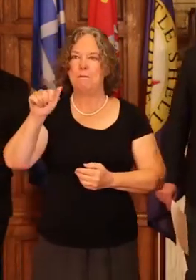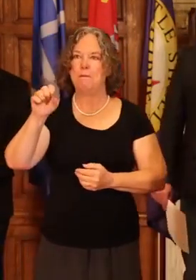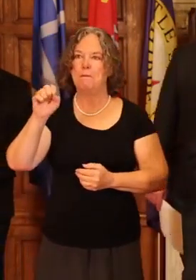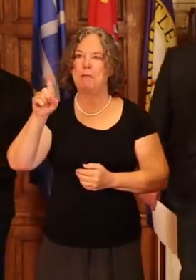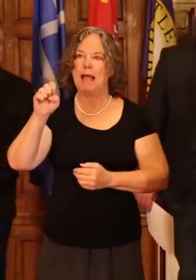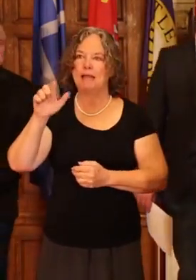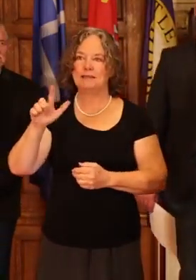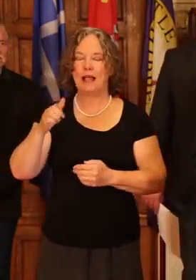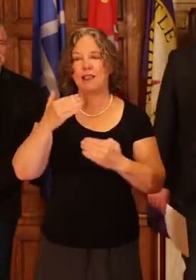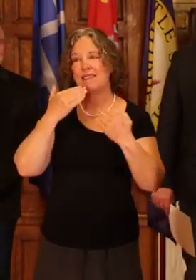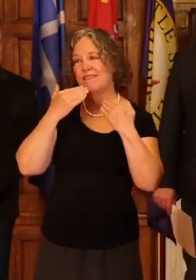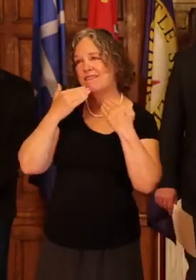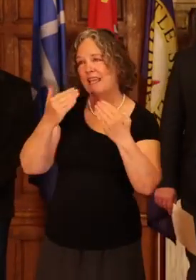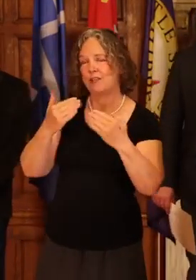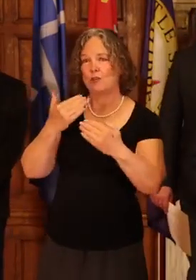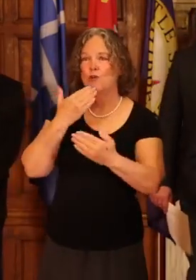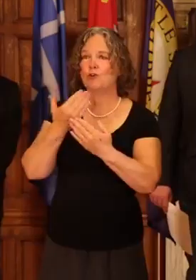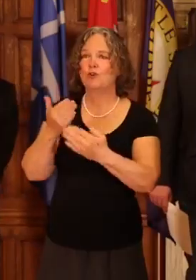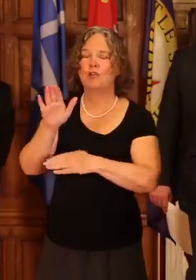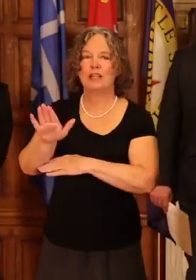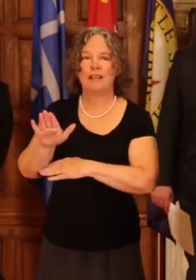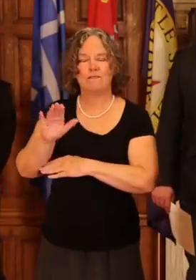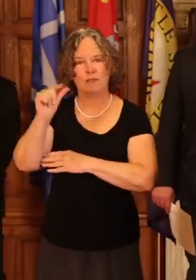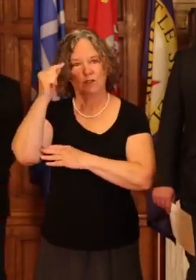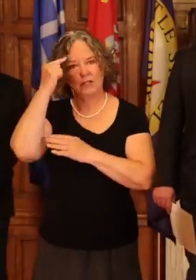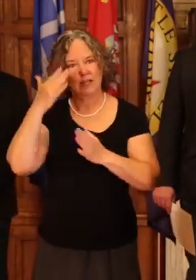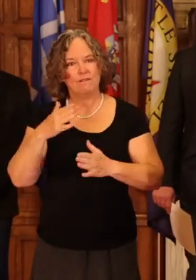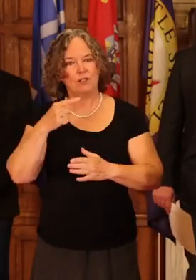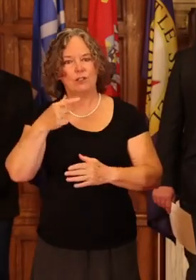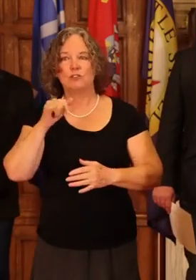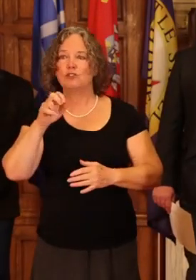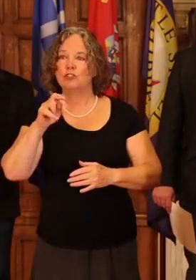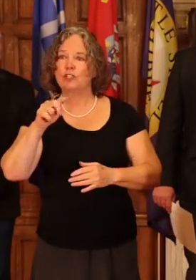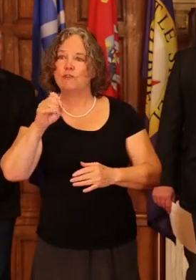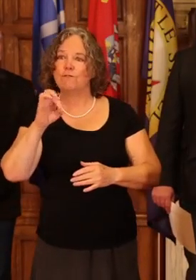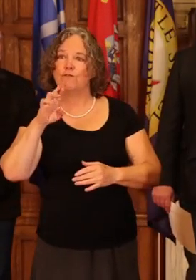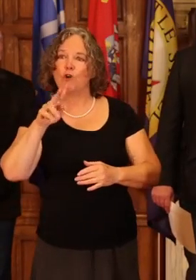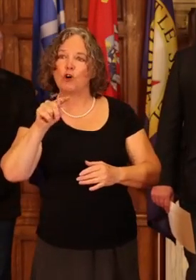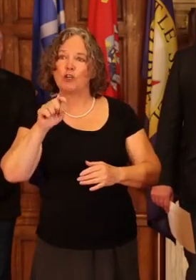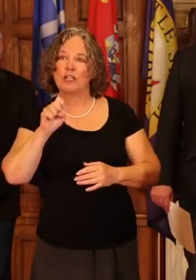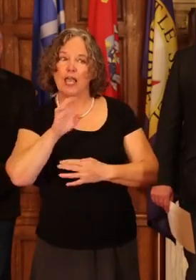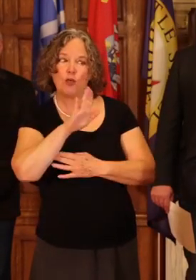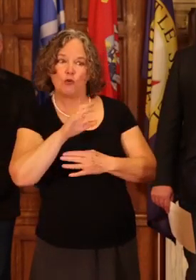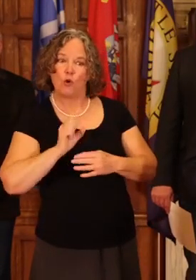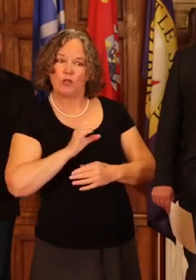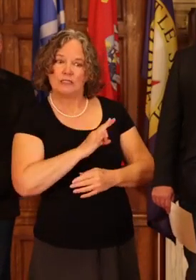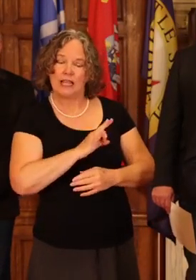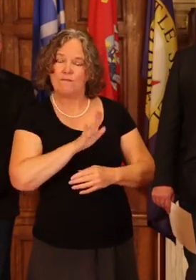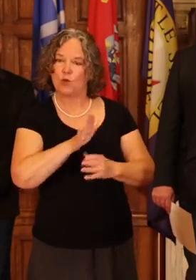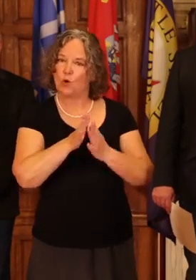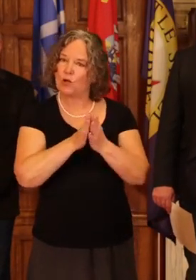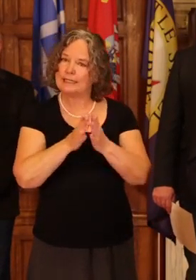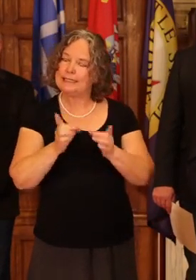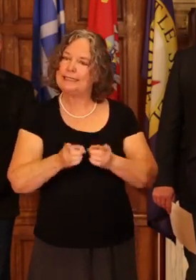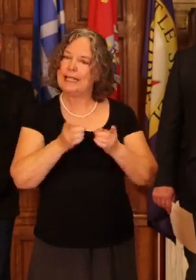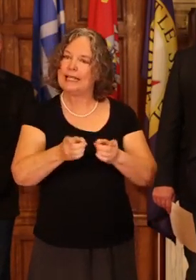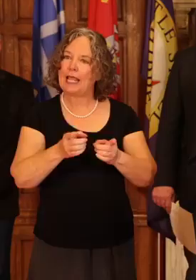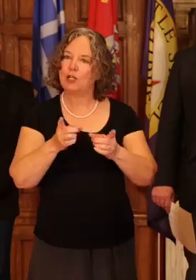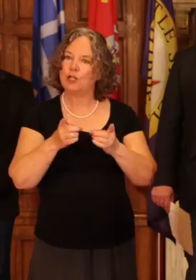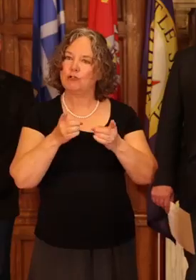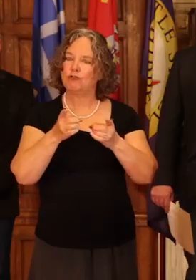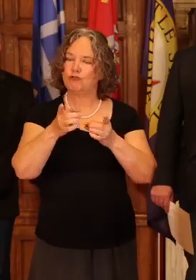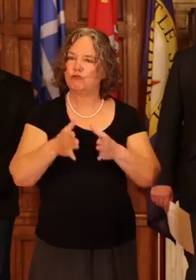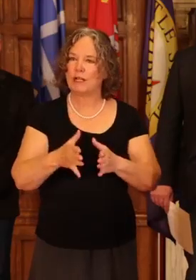Well, thank you and good afternoon. Governor Giannaforte, your staff, your dedicated directors, to